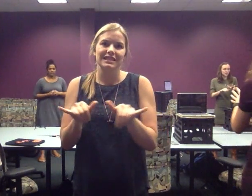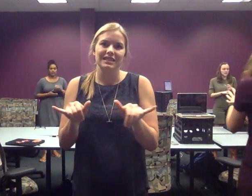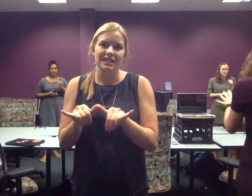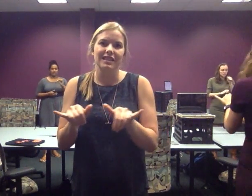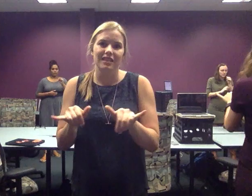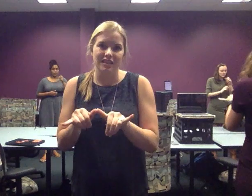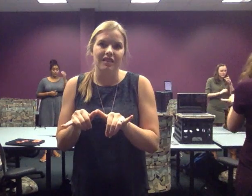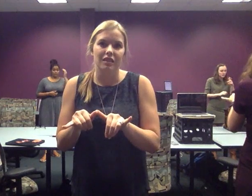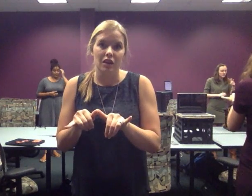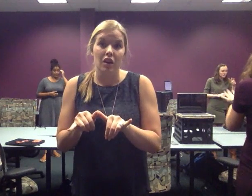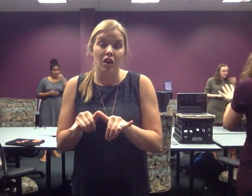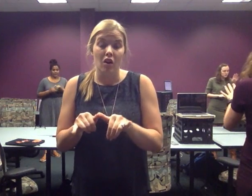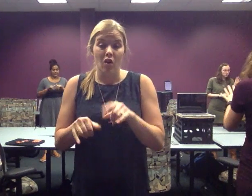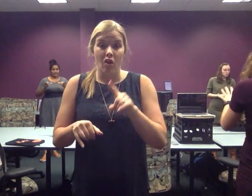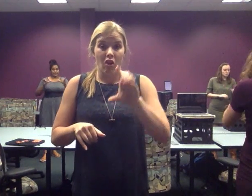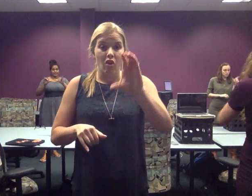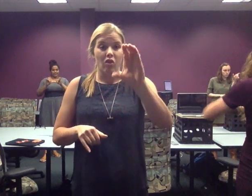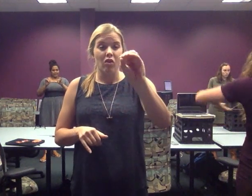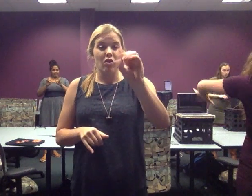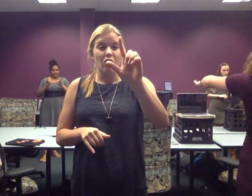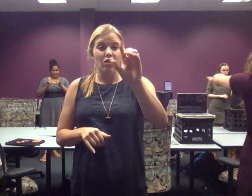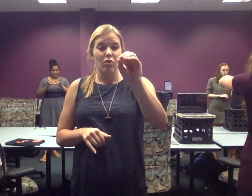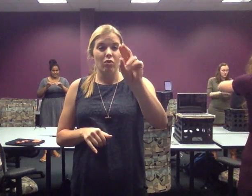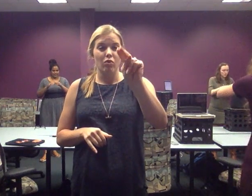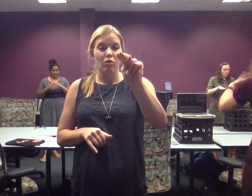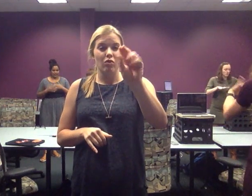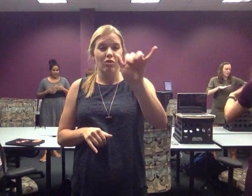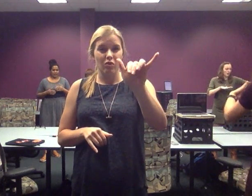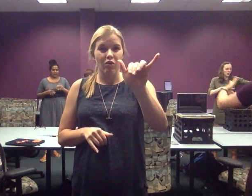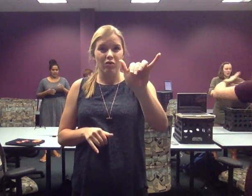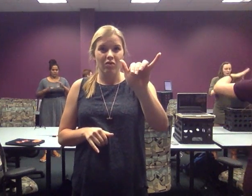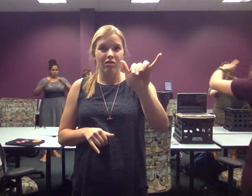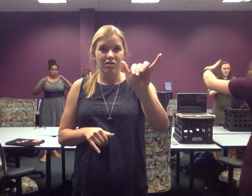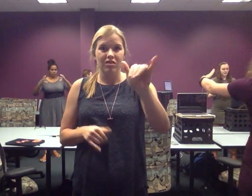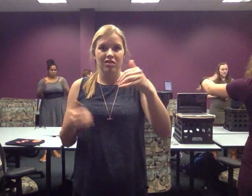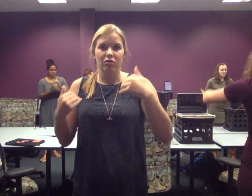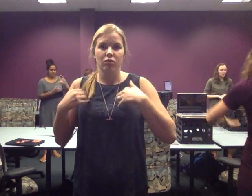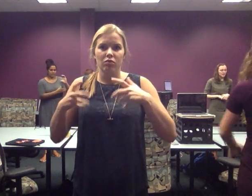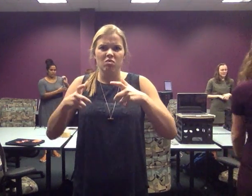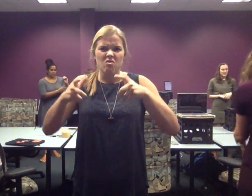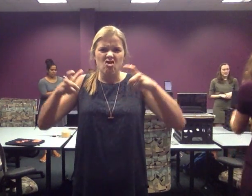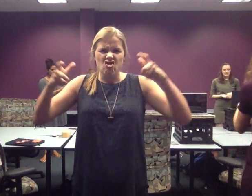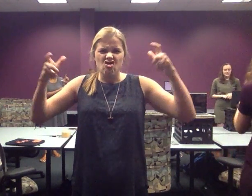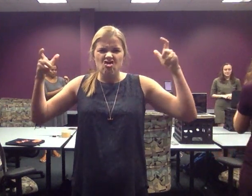try to regain. So the size of the colonies was a problem for